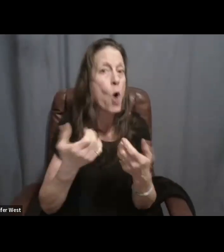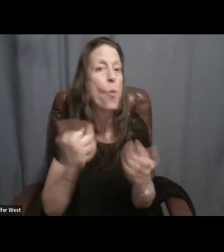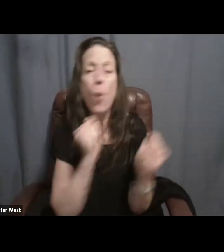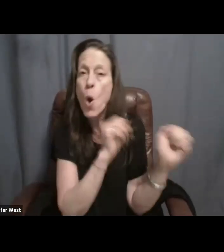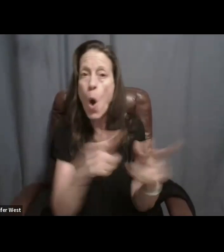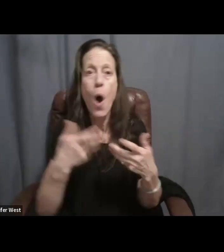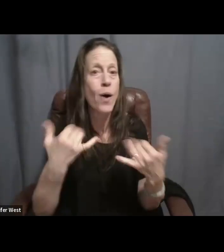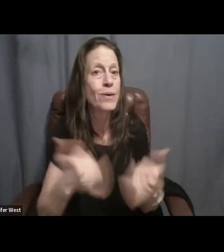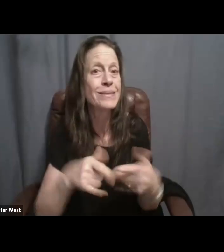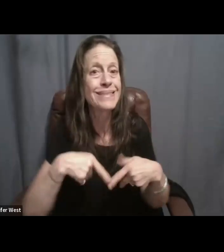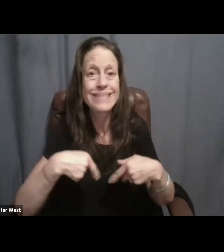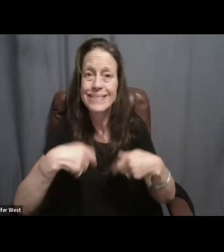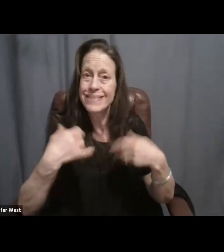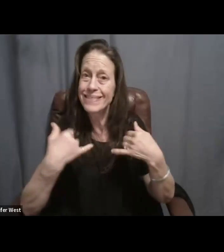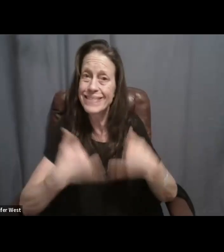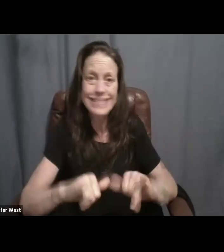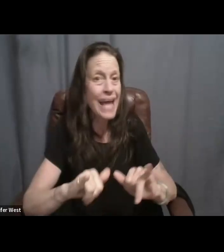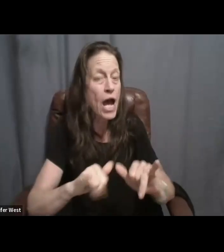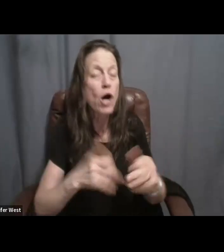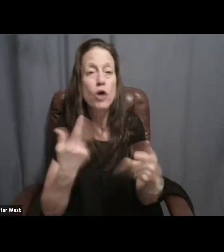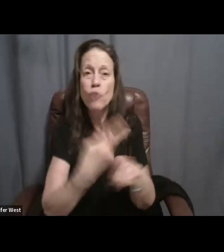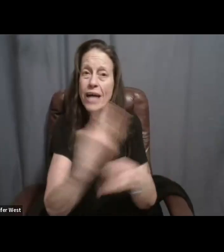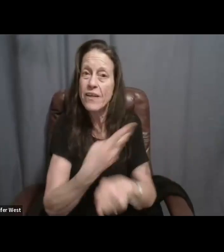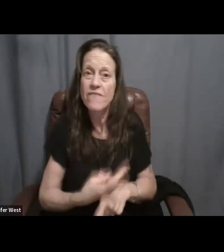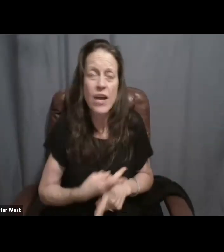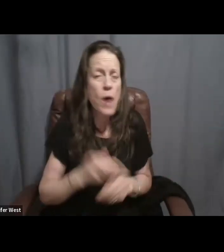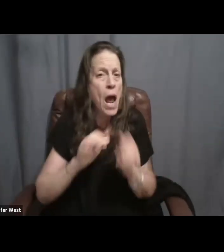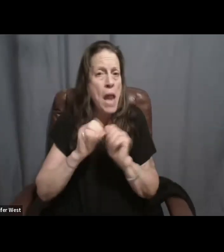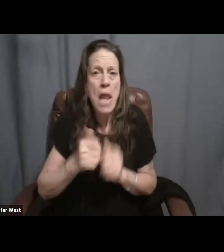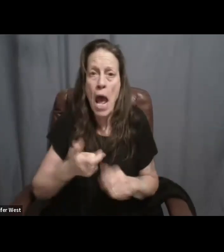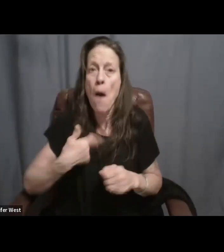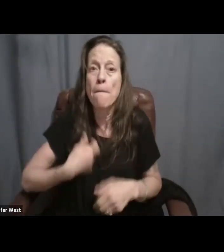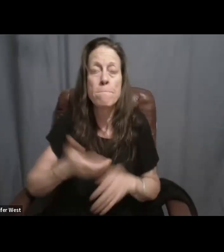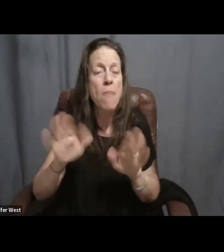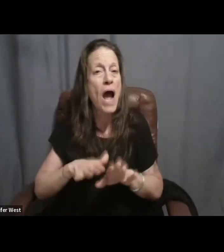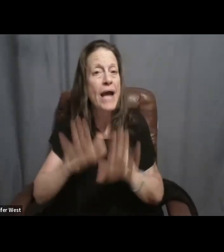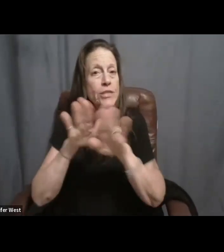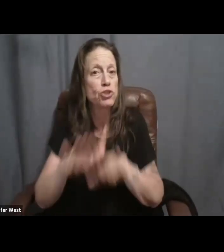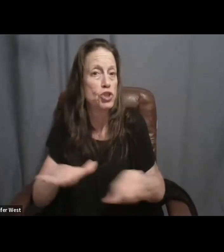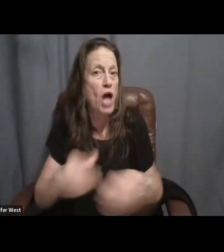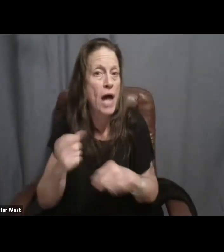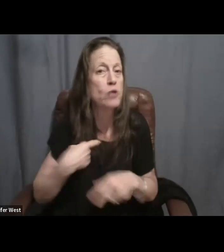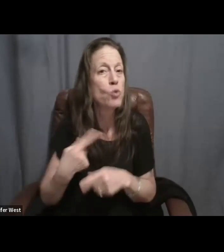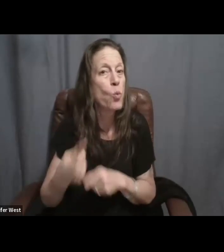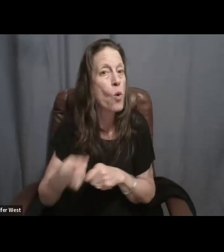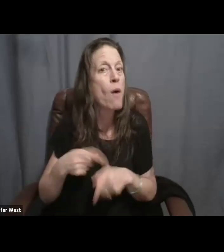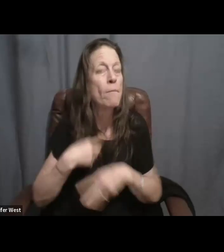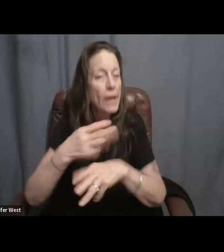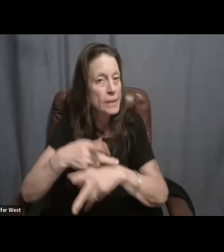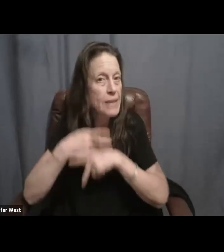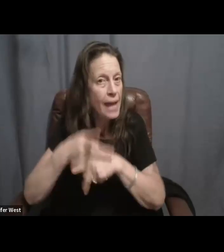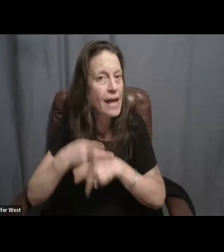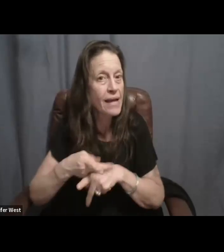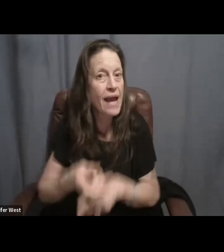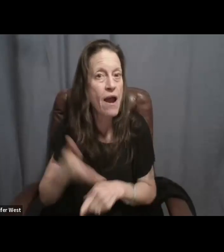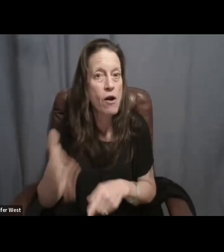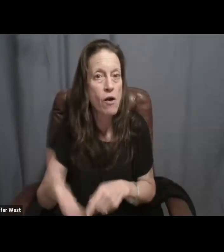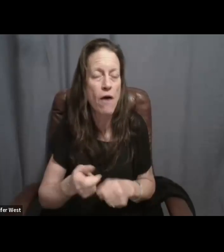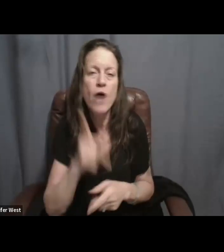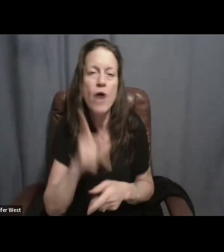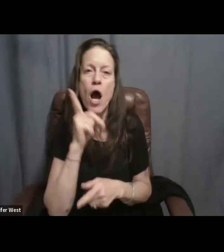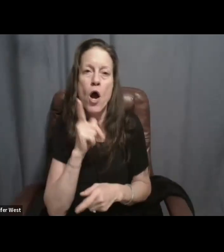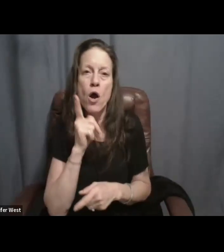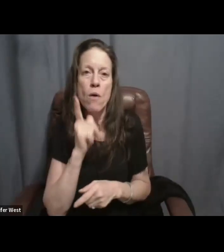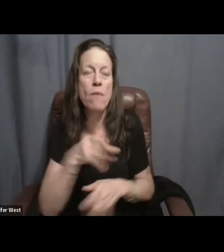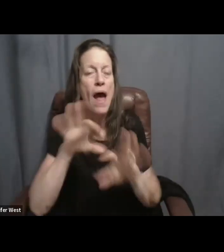what is next, how this is going to affect our participants or our participants or our